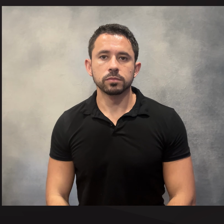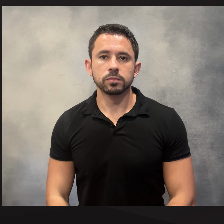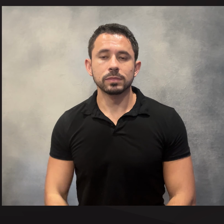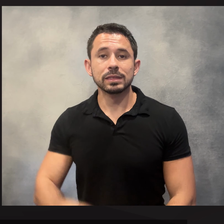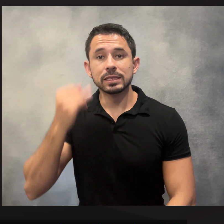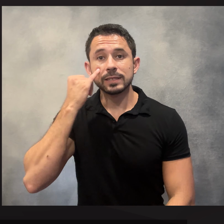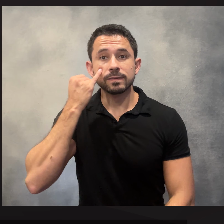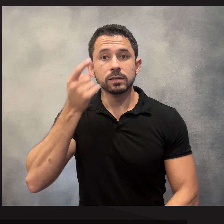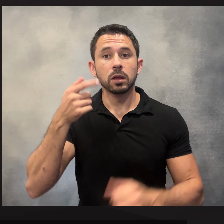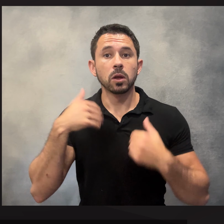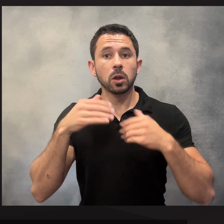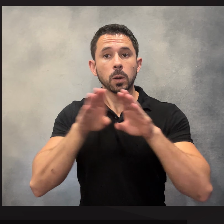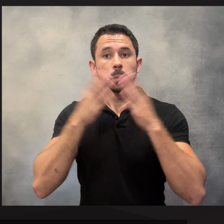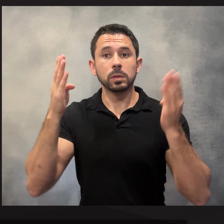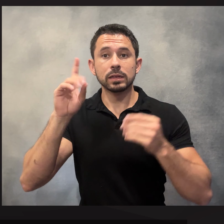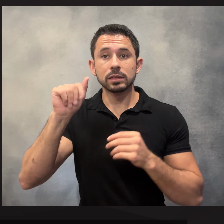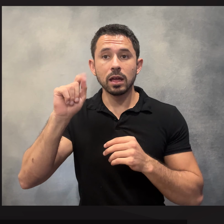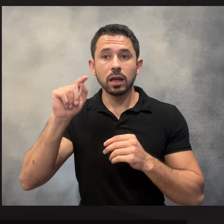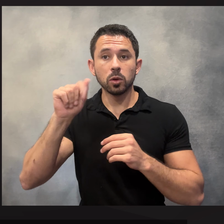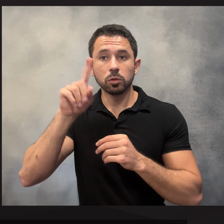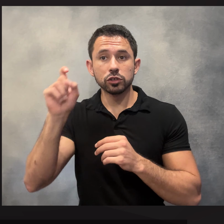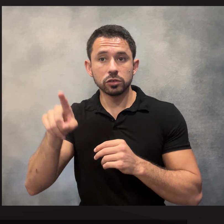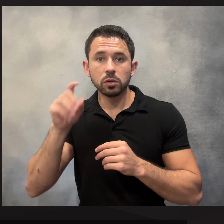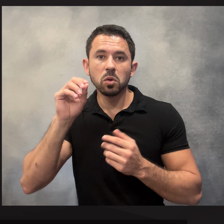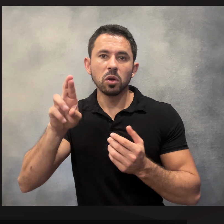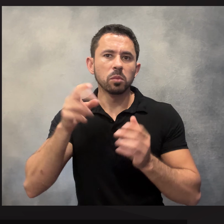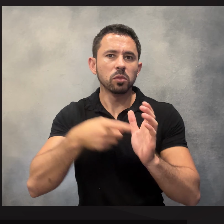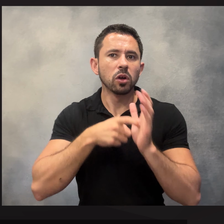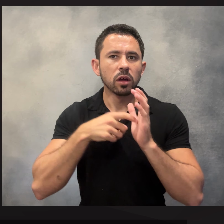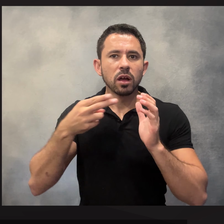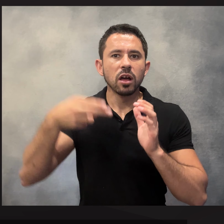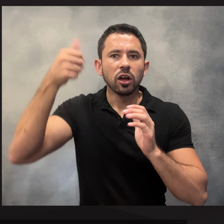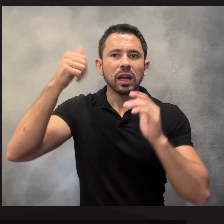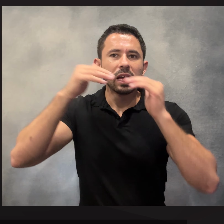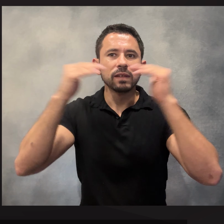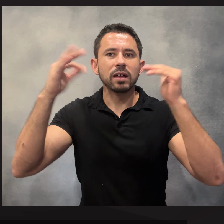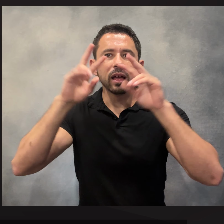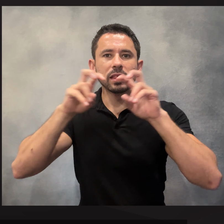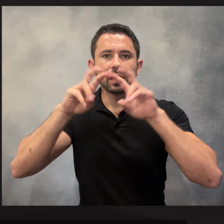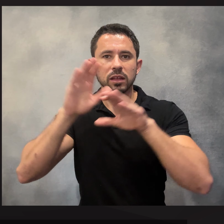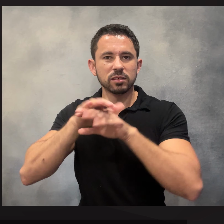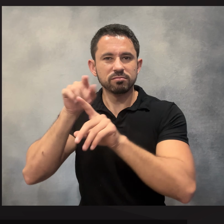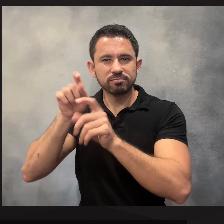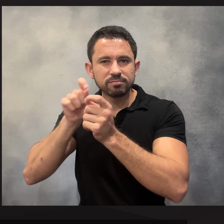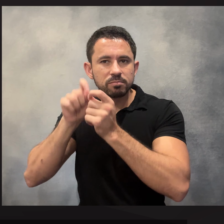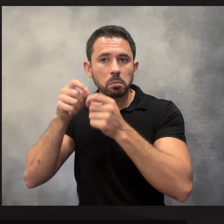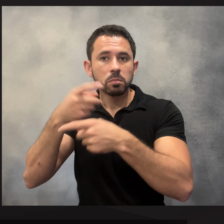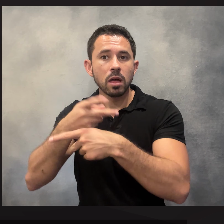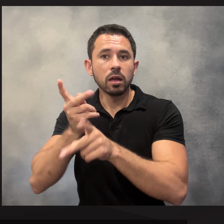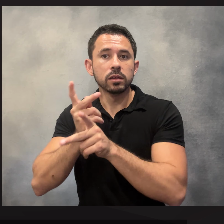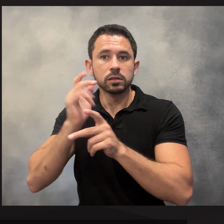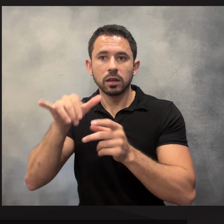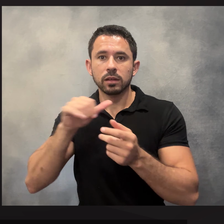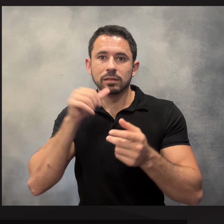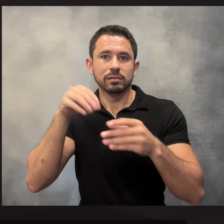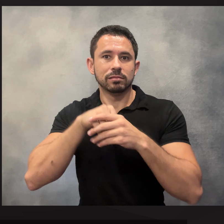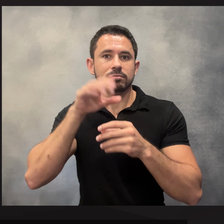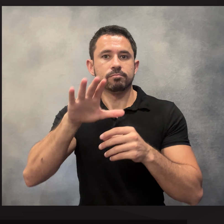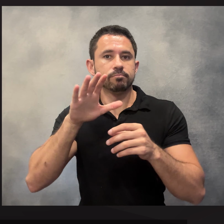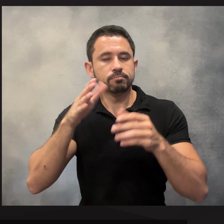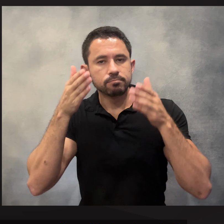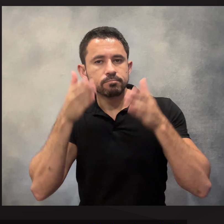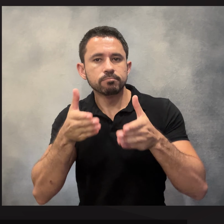in your wheelhouse, the Beta New York City Lab is a community help desk that can support with your open data